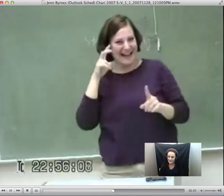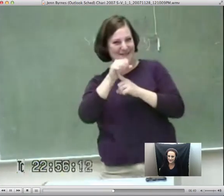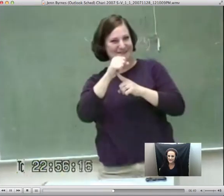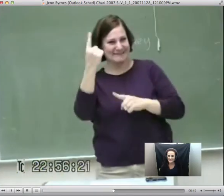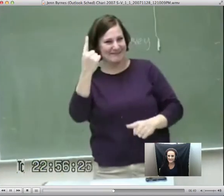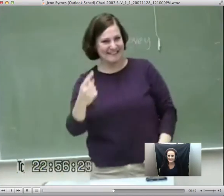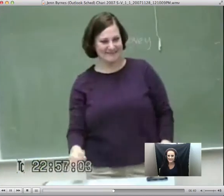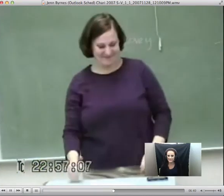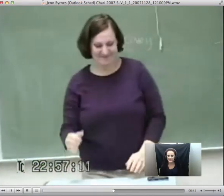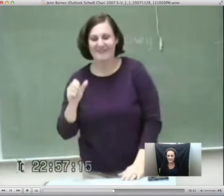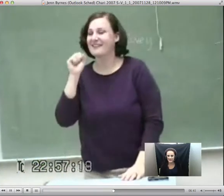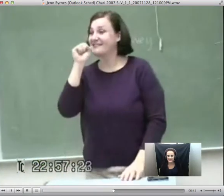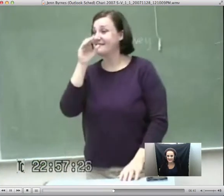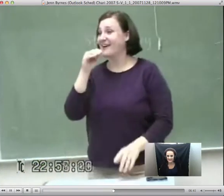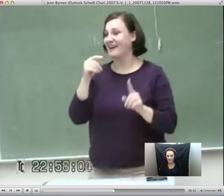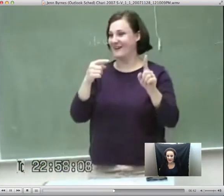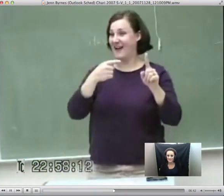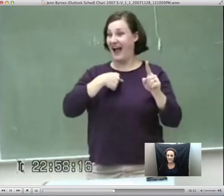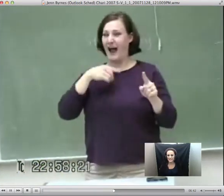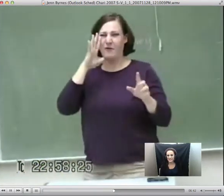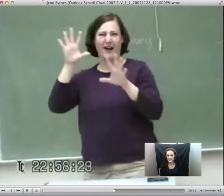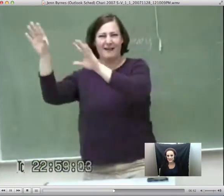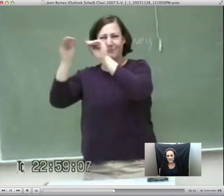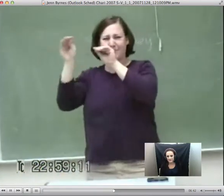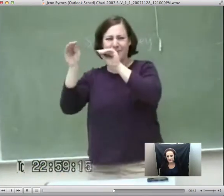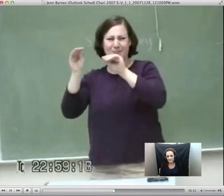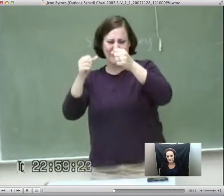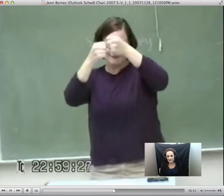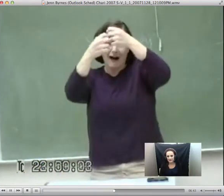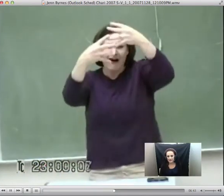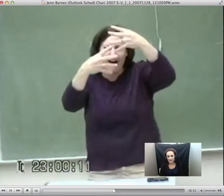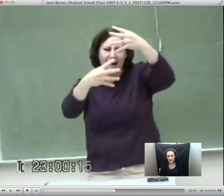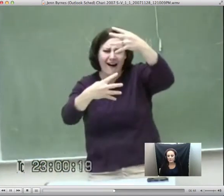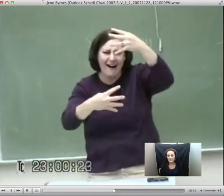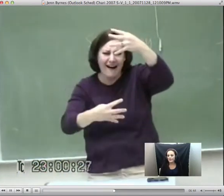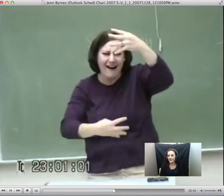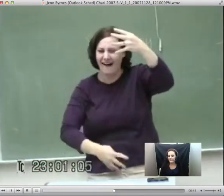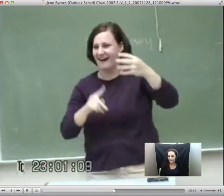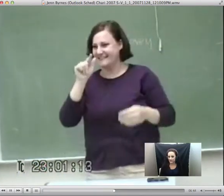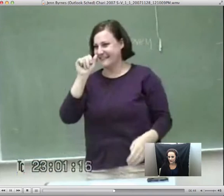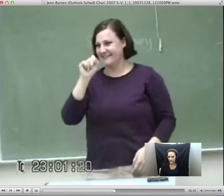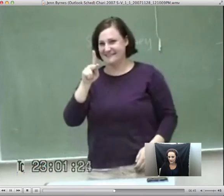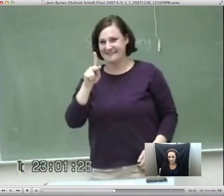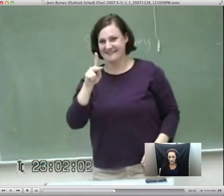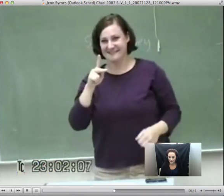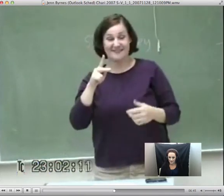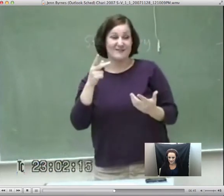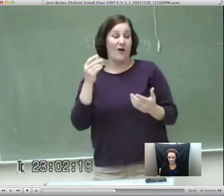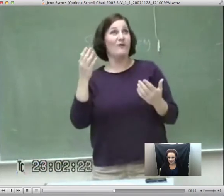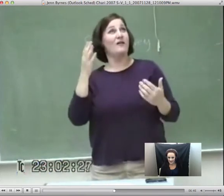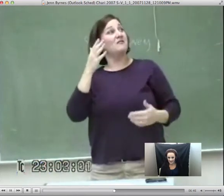able to see it disappear, and I'm finished. So I will move everything, all of my memos, to the tasks.